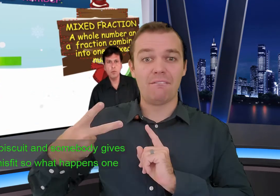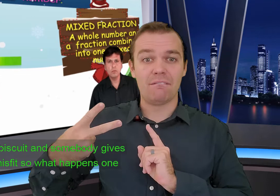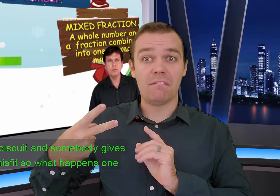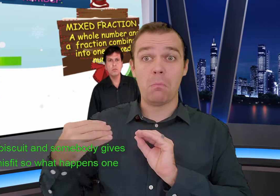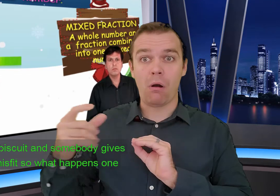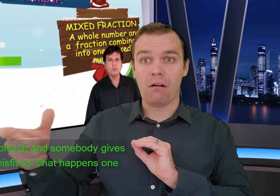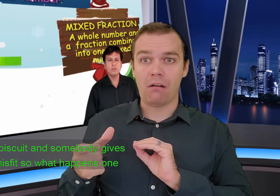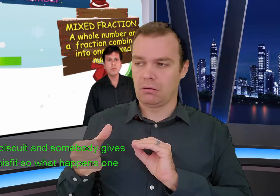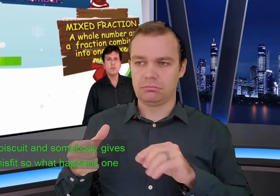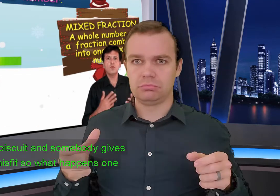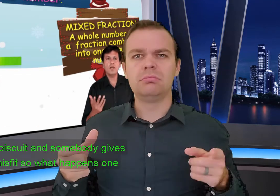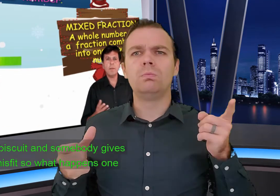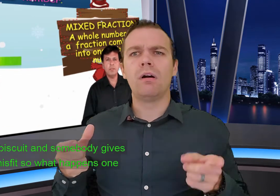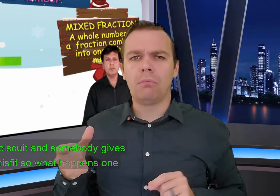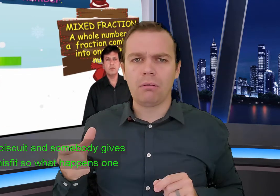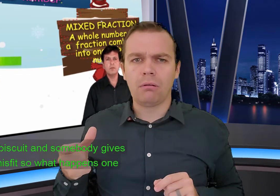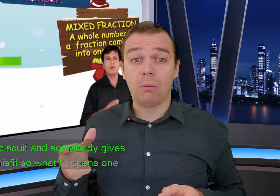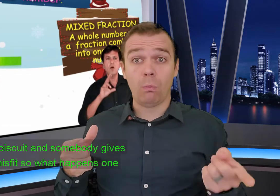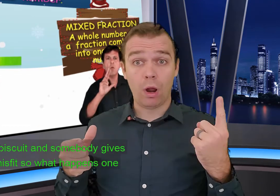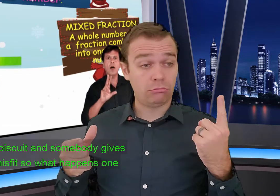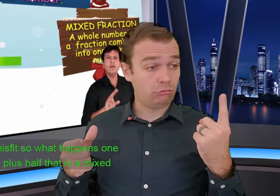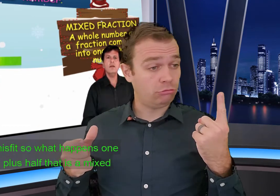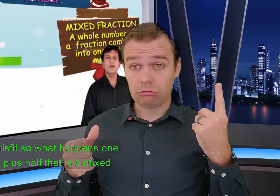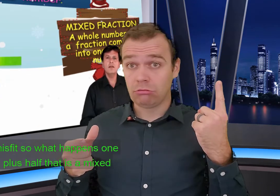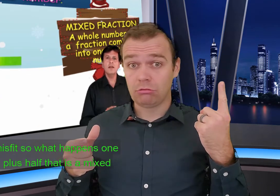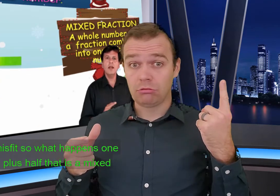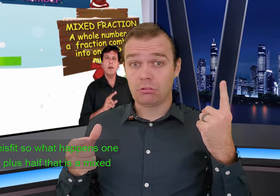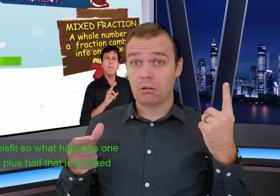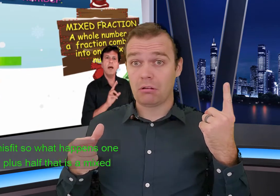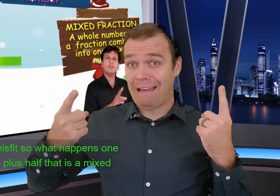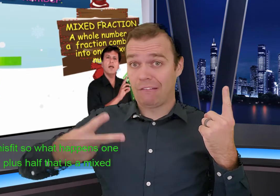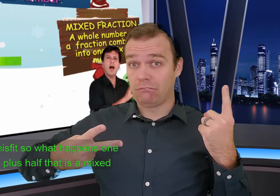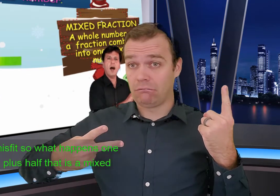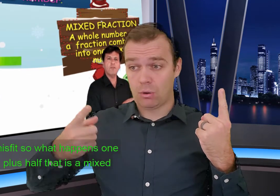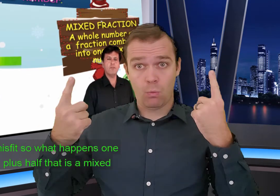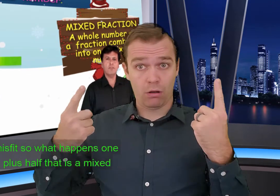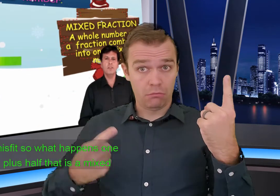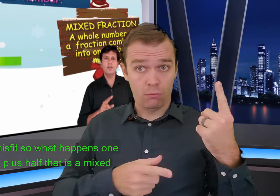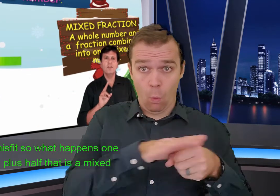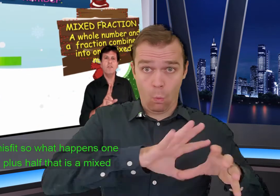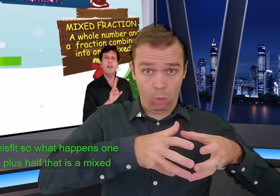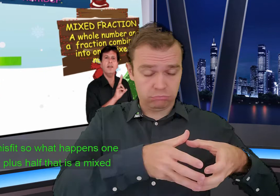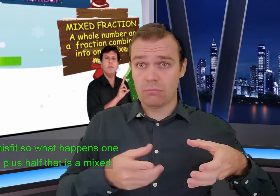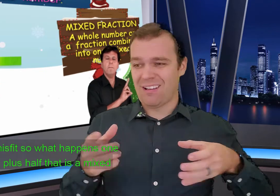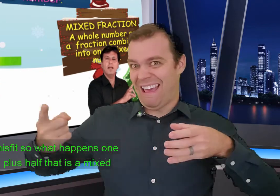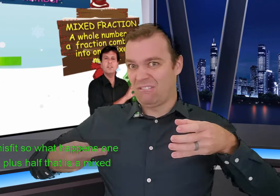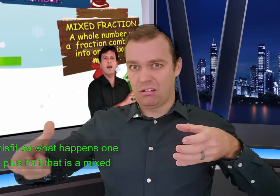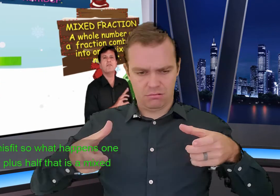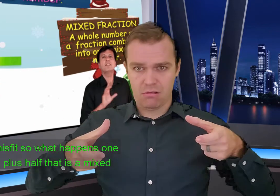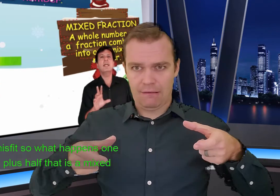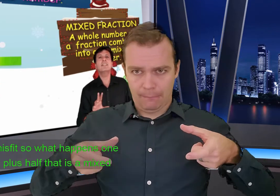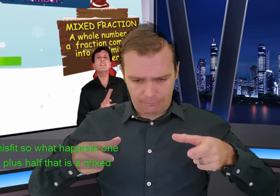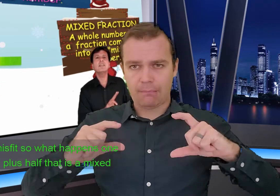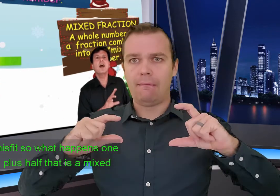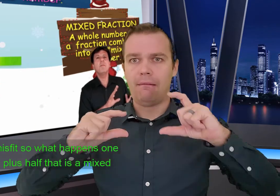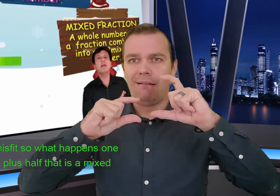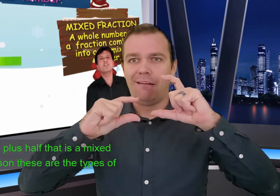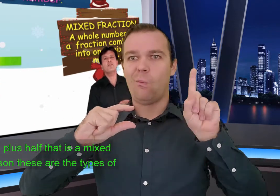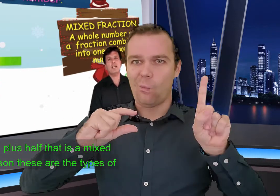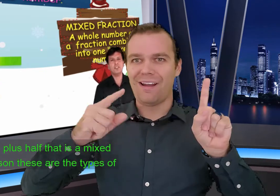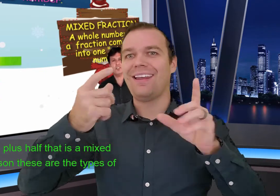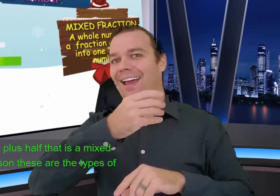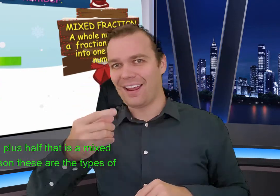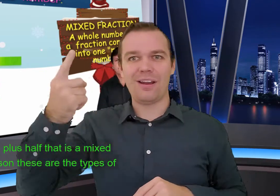more. So what happens? 1 plus half. 1 plus half. That is a